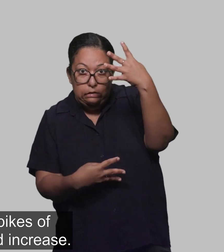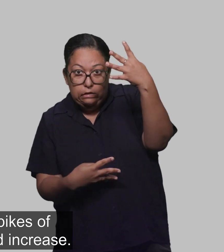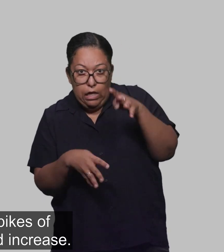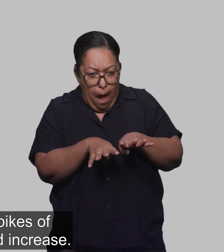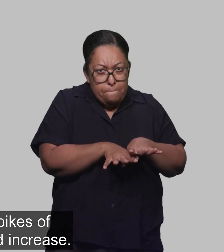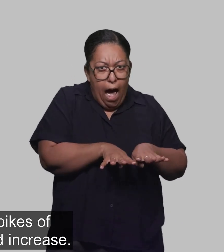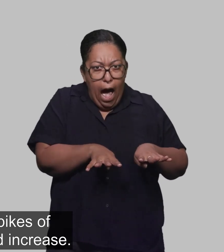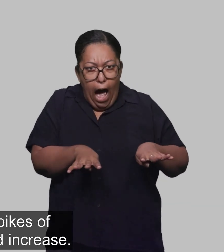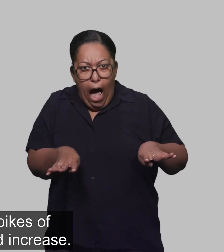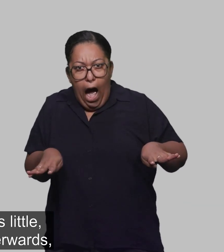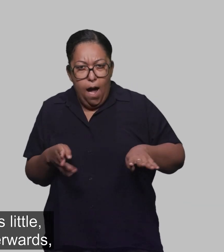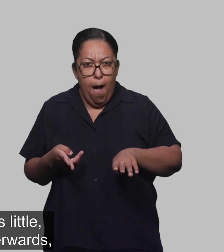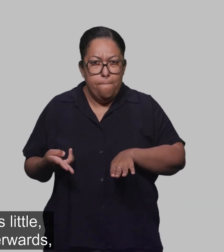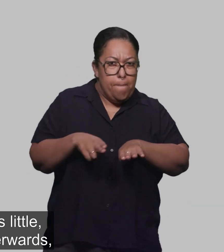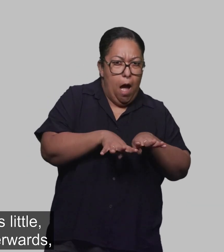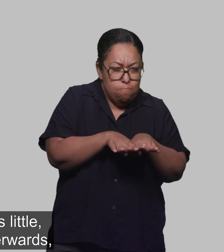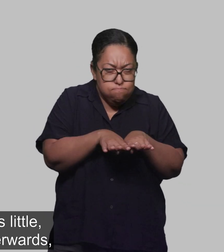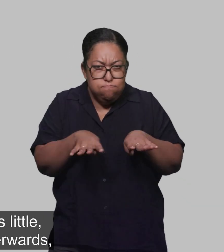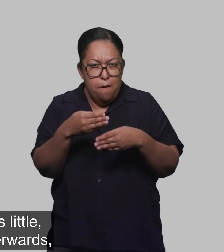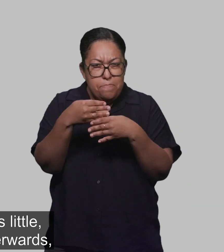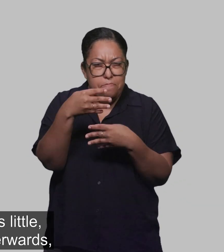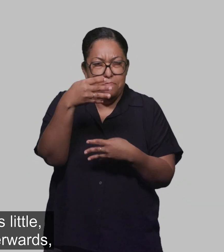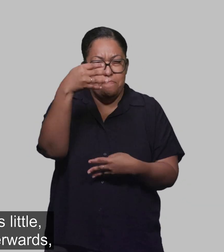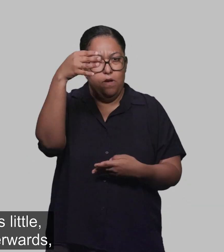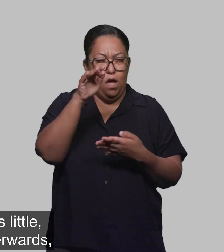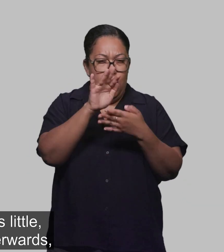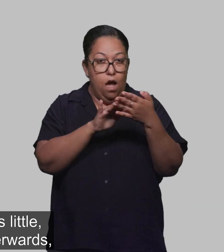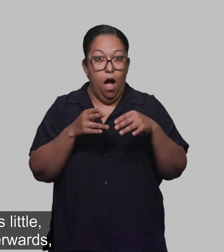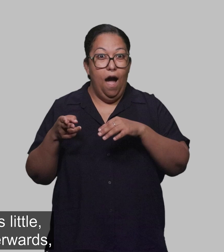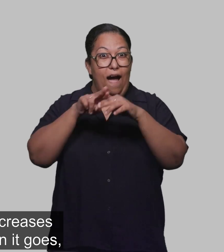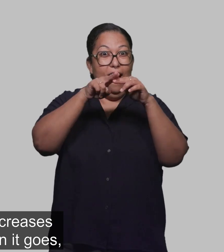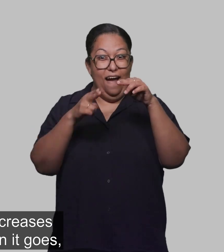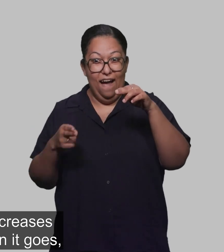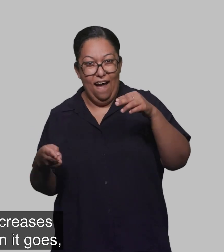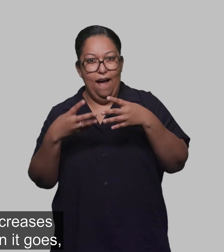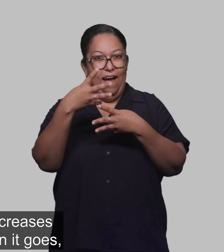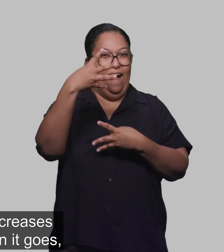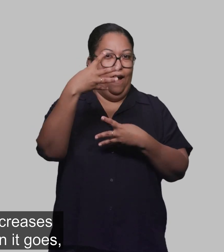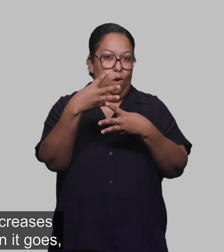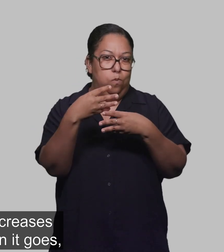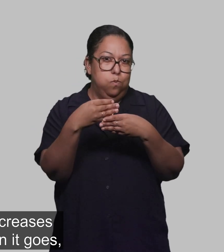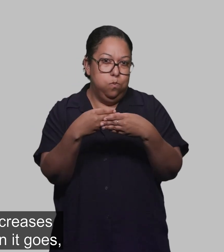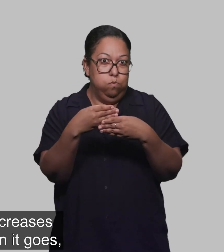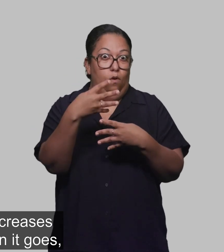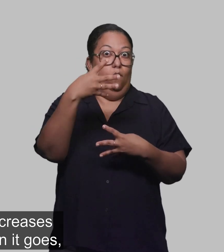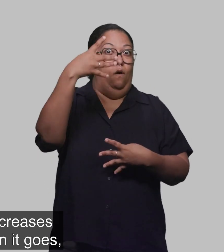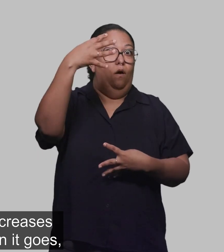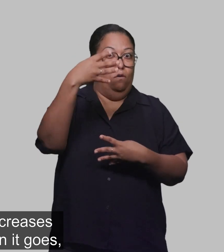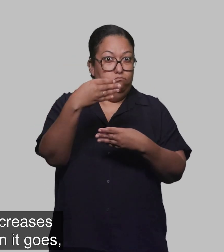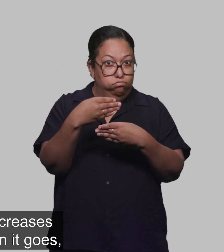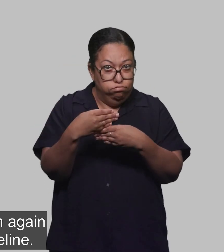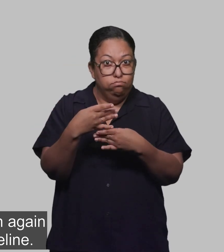comb would increase. Then it goes a little bit afterwards. And then it increases again. And